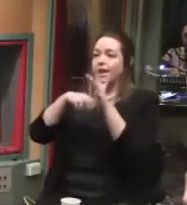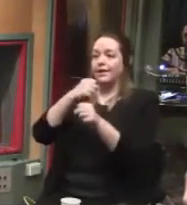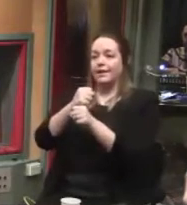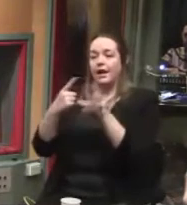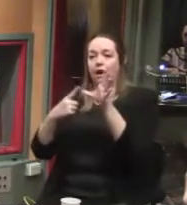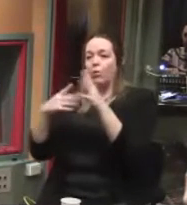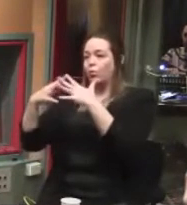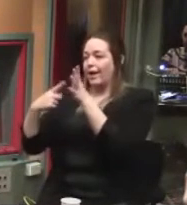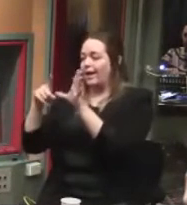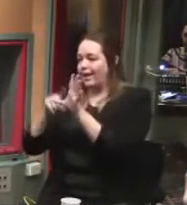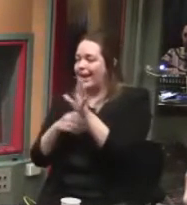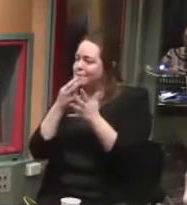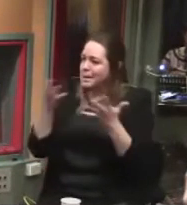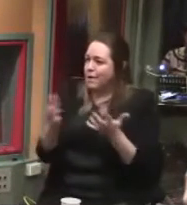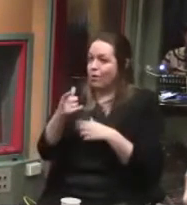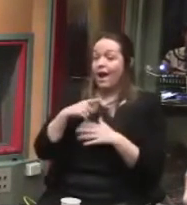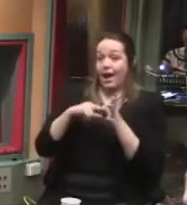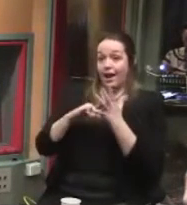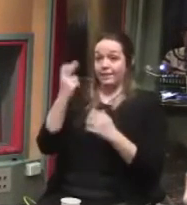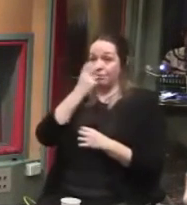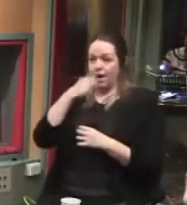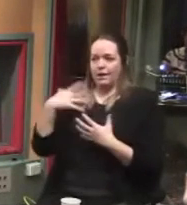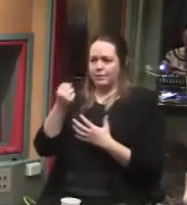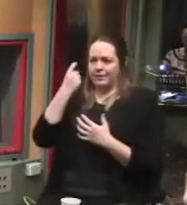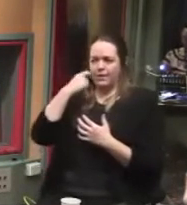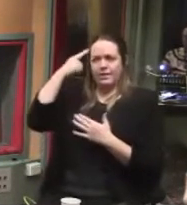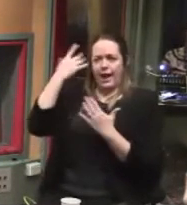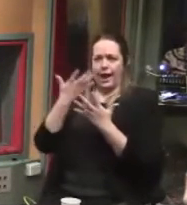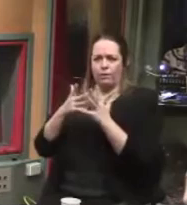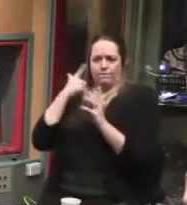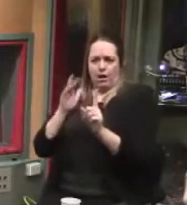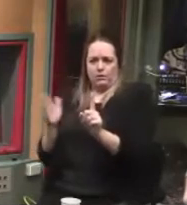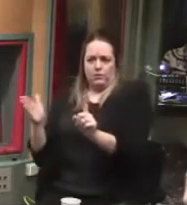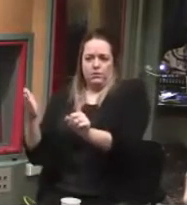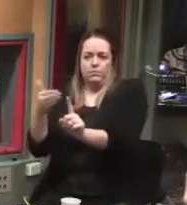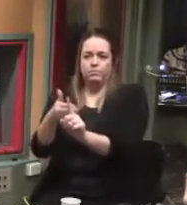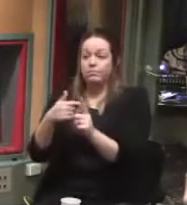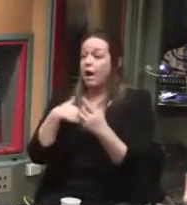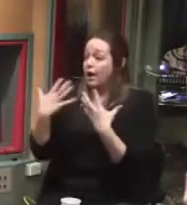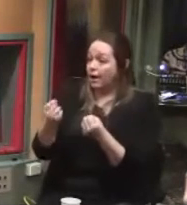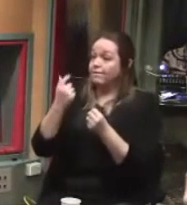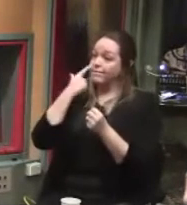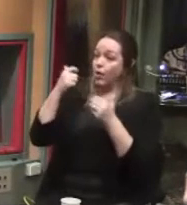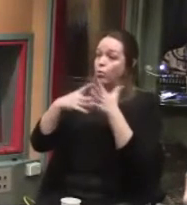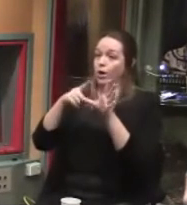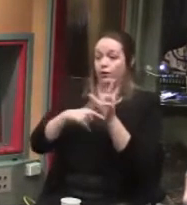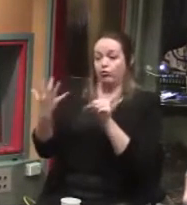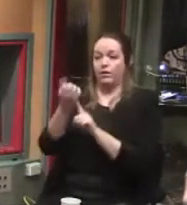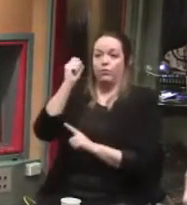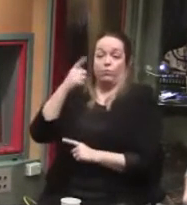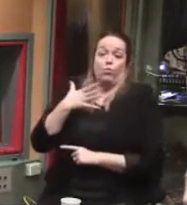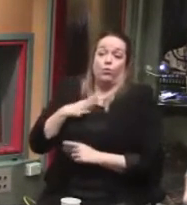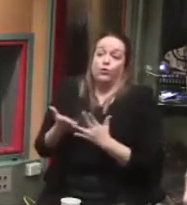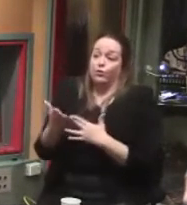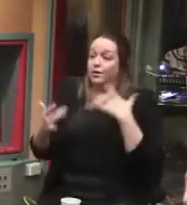title, because as a blind person, you do have to find a way. But I've worked to find a way to achieve what I wanted during my life, and so